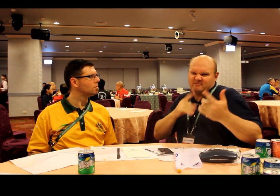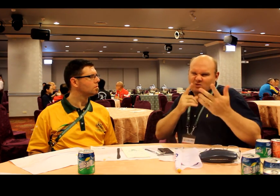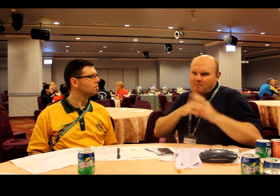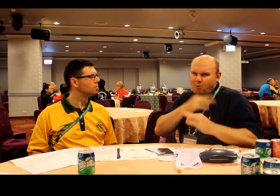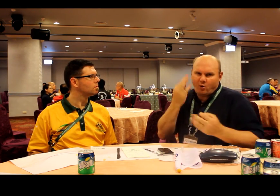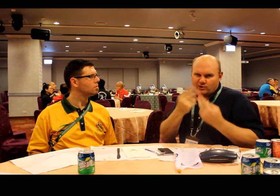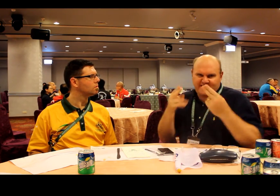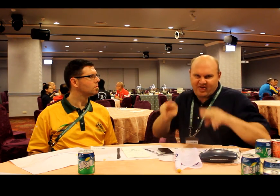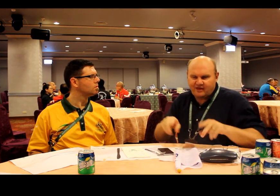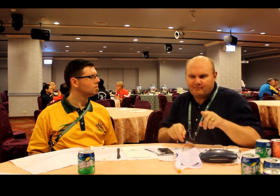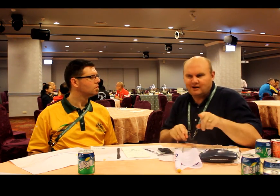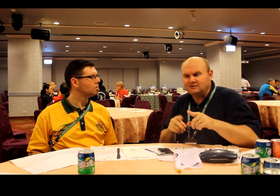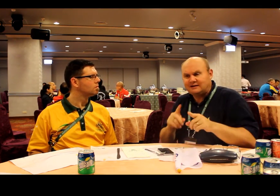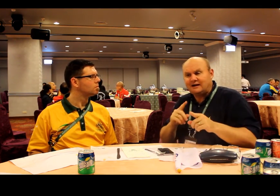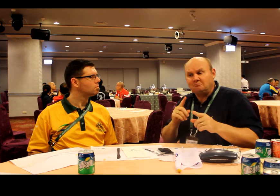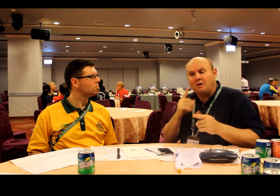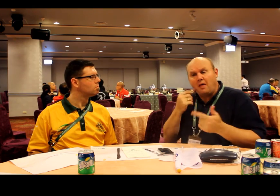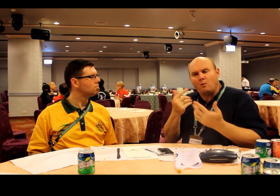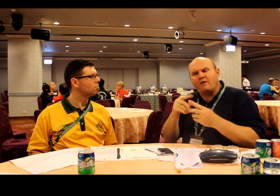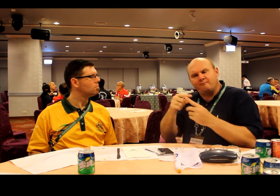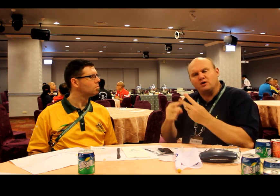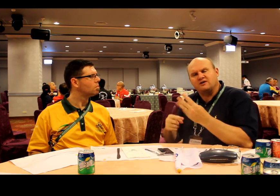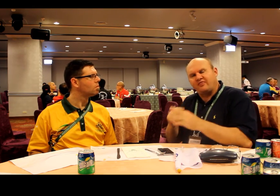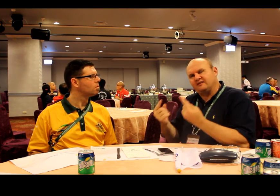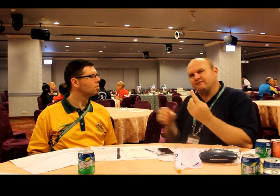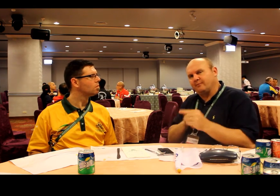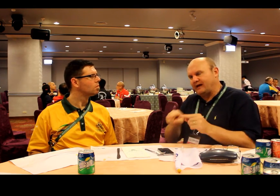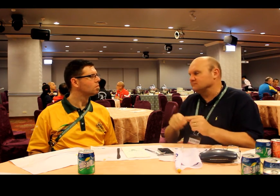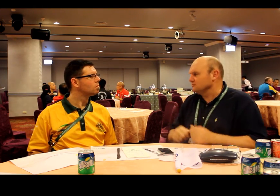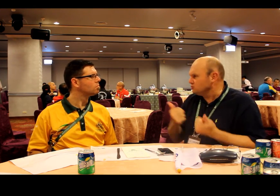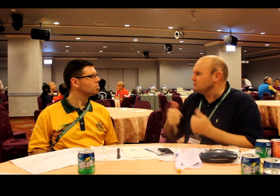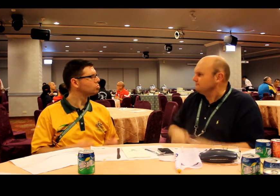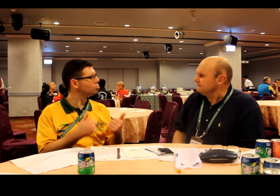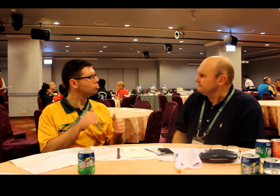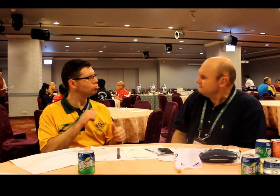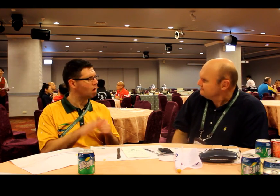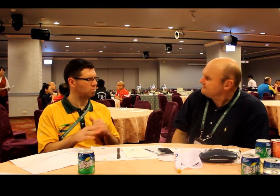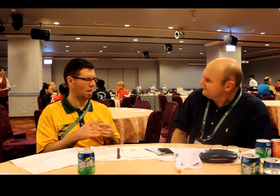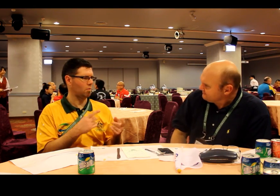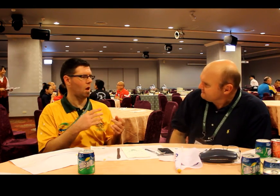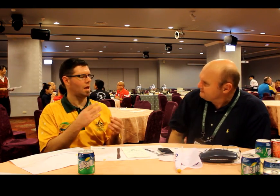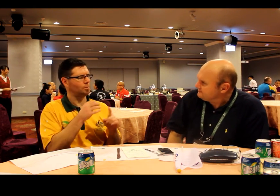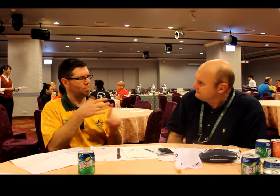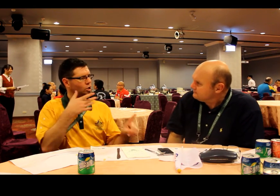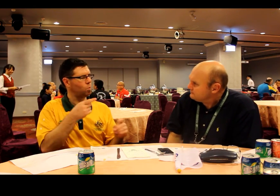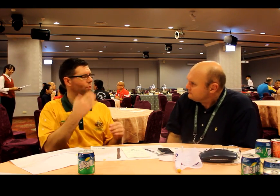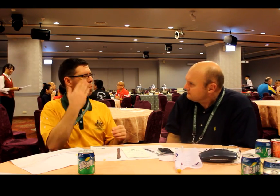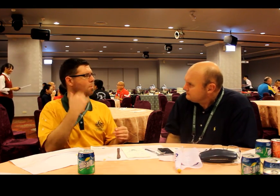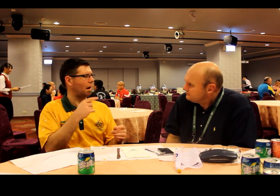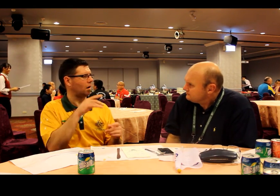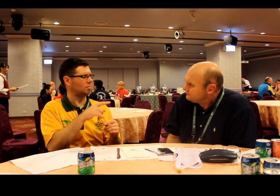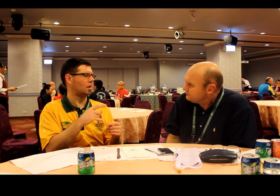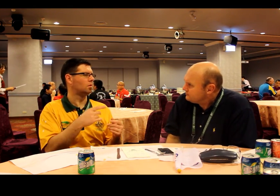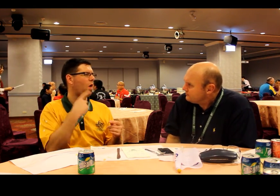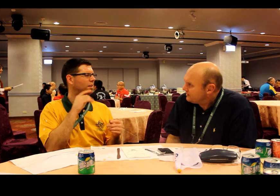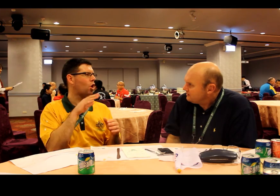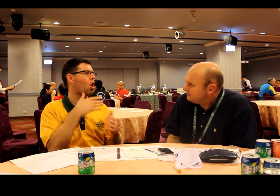of that Congress. A lot of the other stuff is a little bit dry. I don't want to bore you to death, but those are the main points that came out of that. Right, thanks, Dean, and particularly